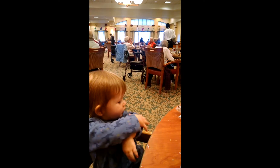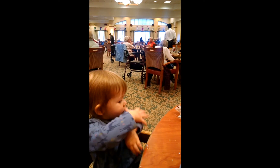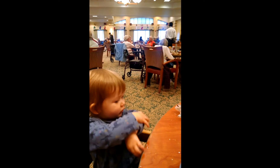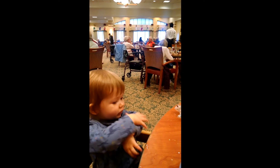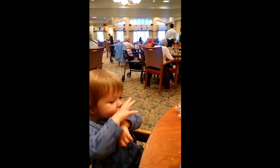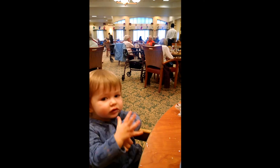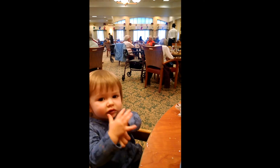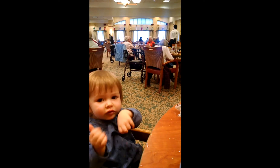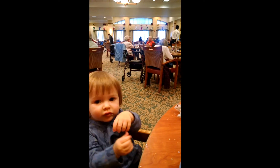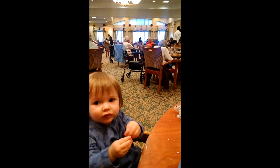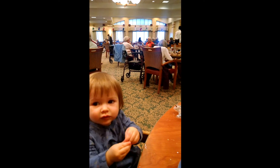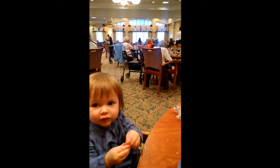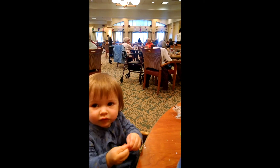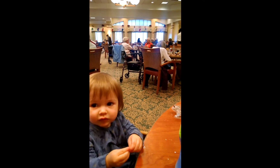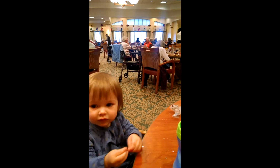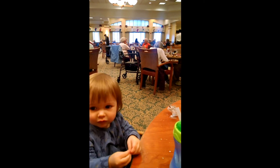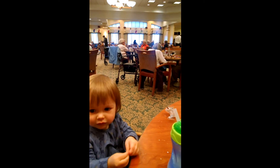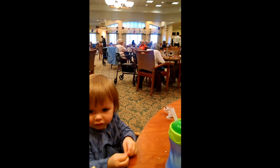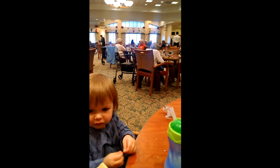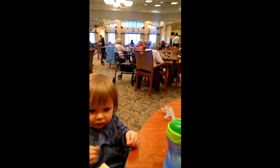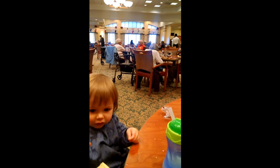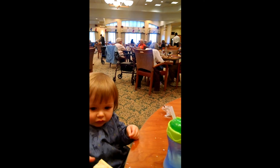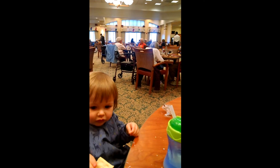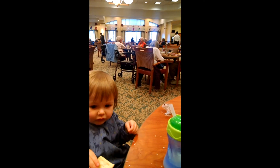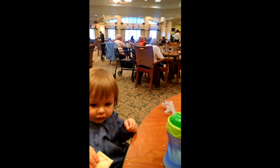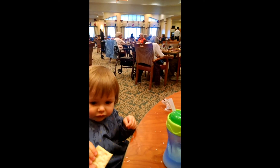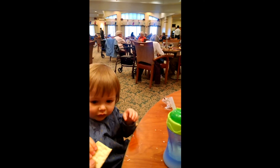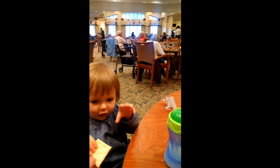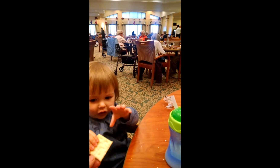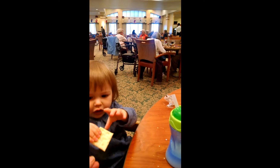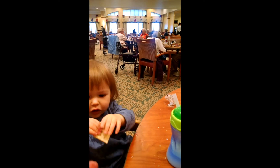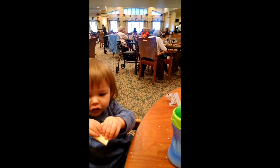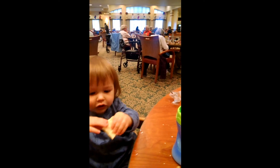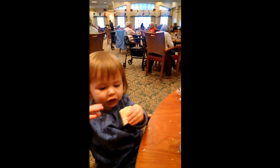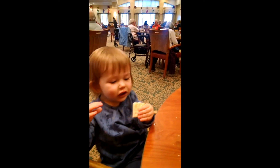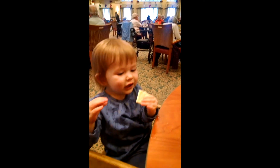More. More. Oh, good job.